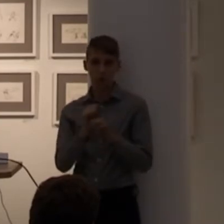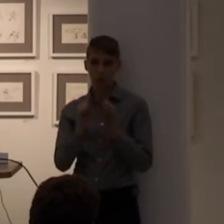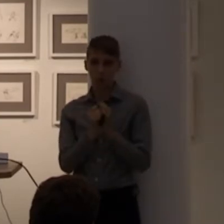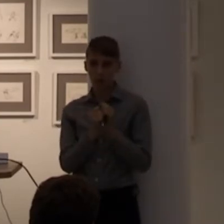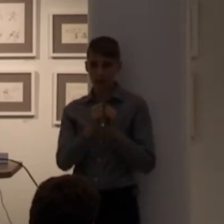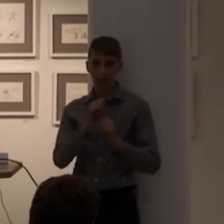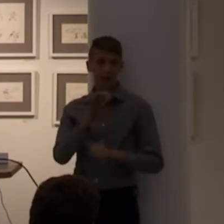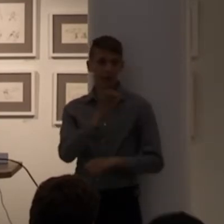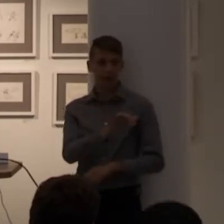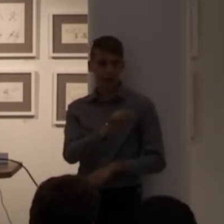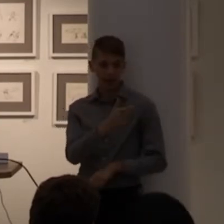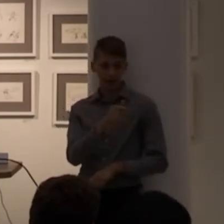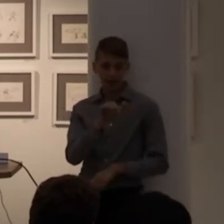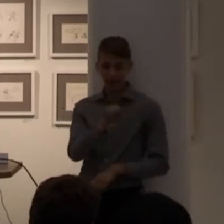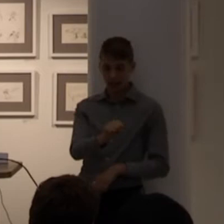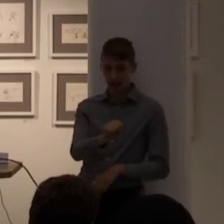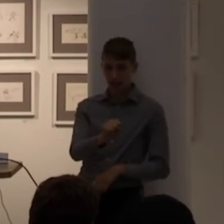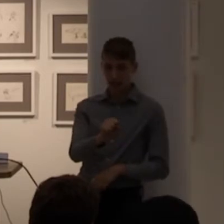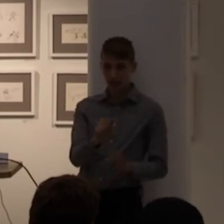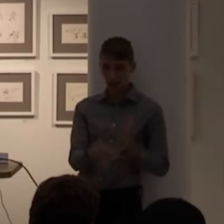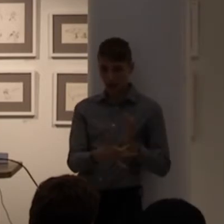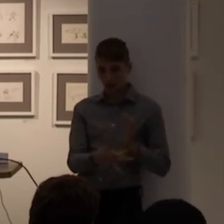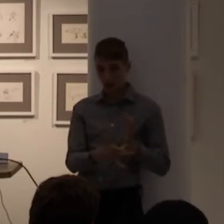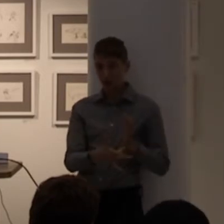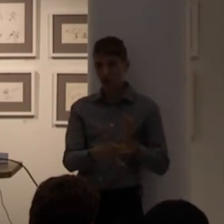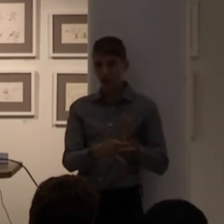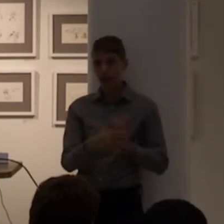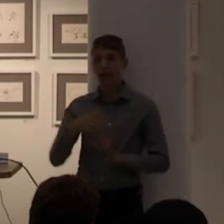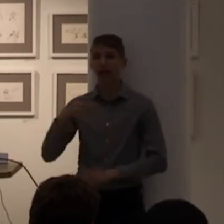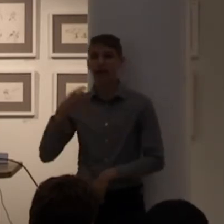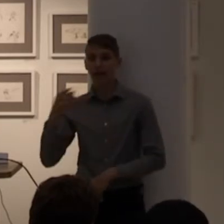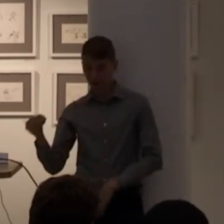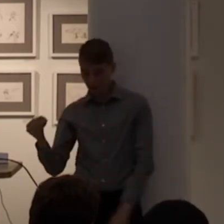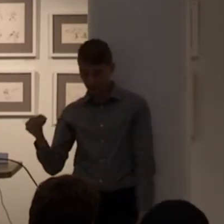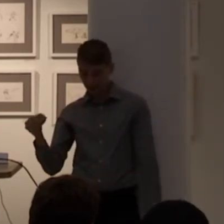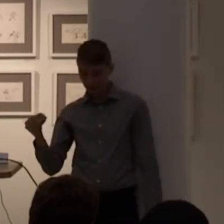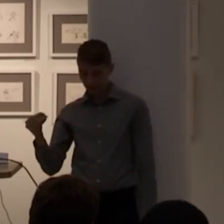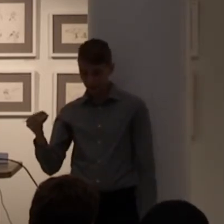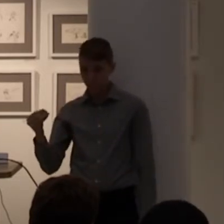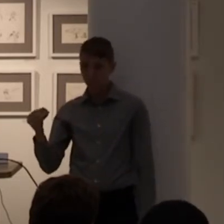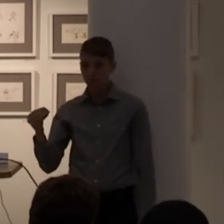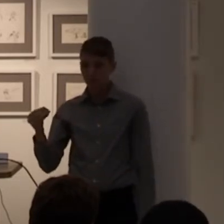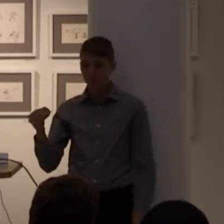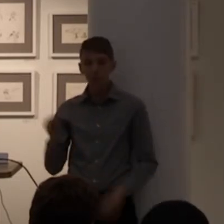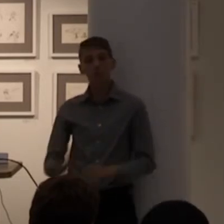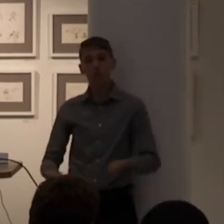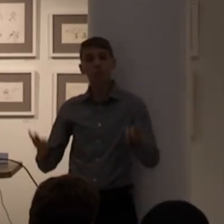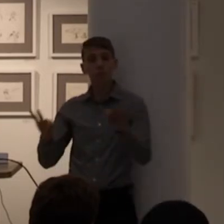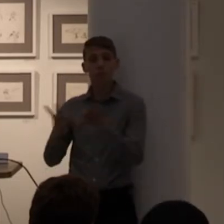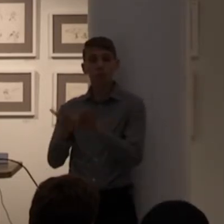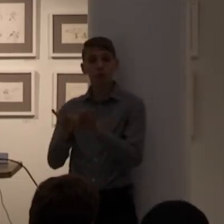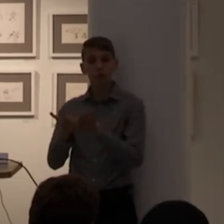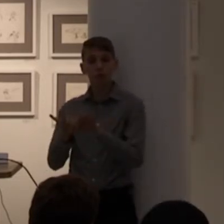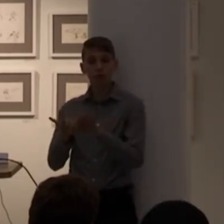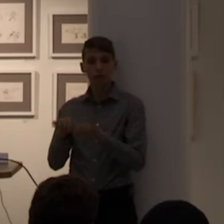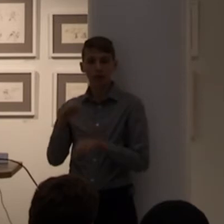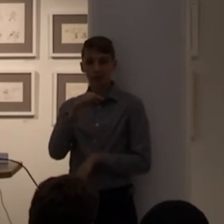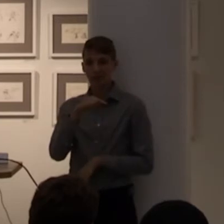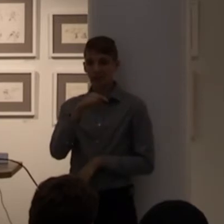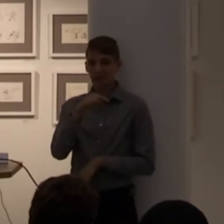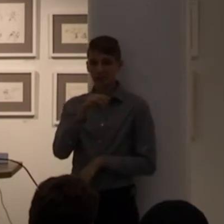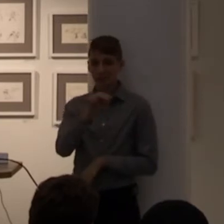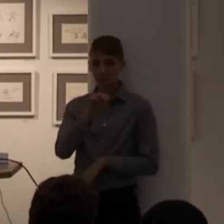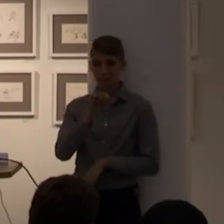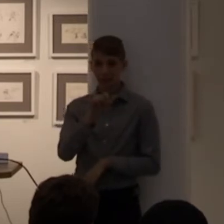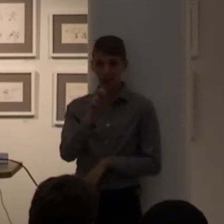the gas, and this was important, we were going to do, because we were in Milan's center of design and center of